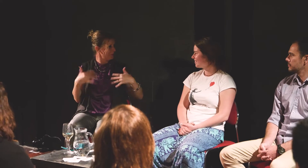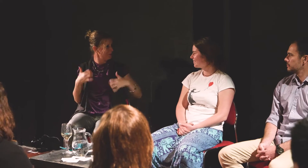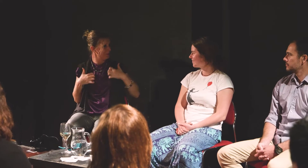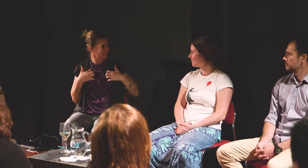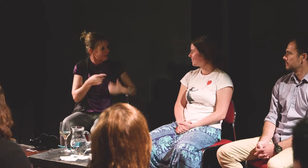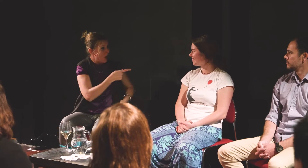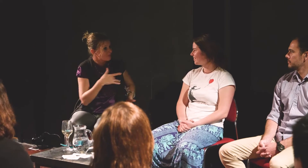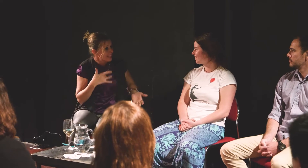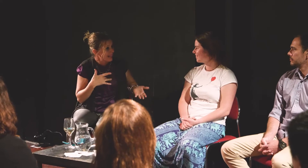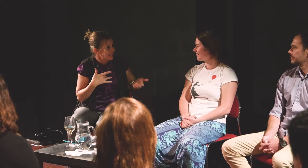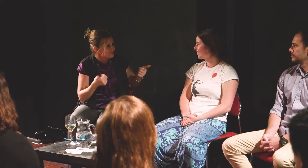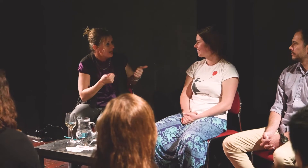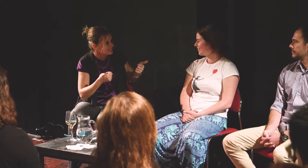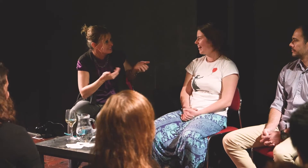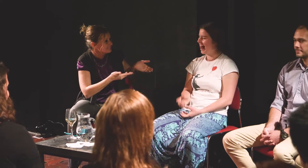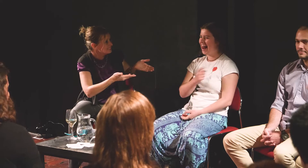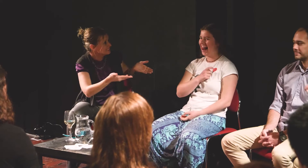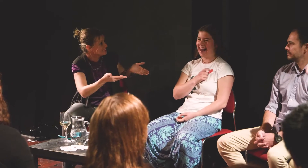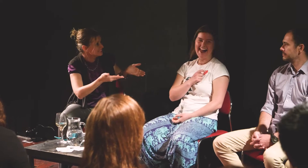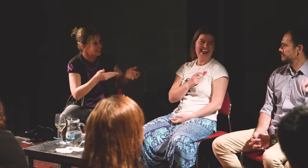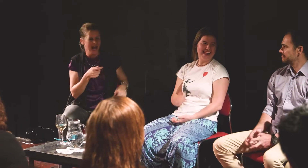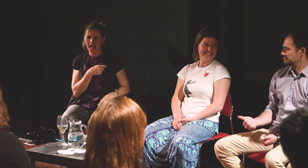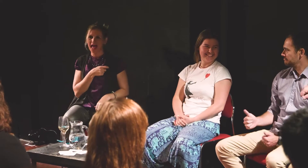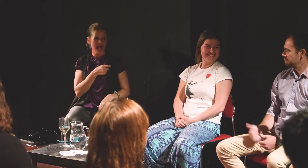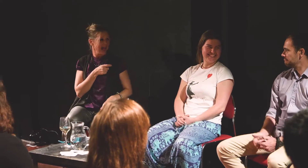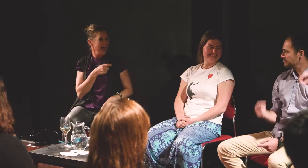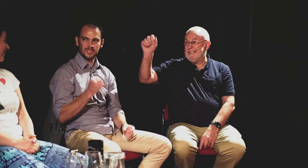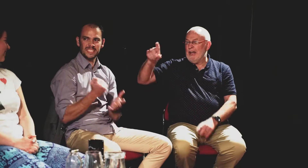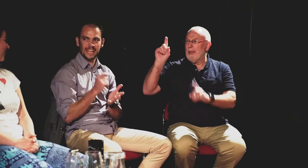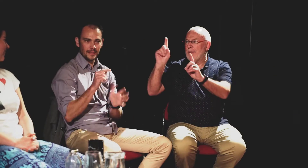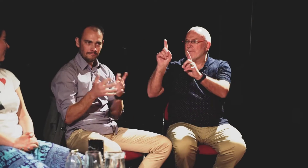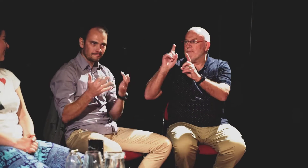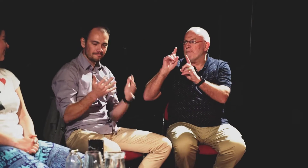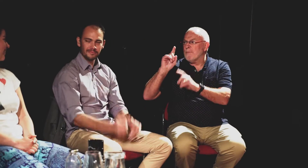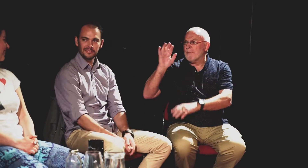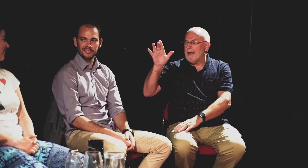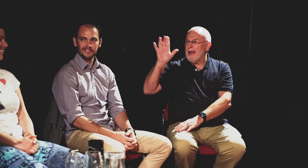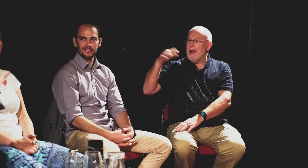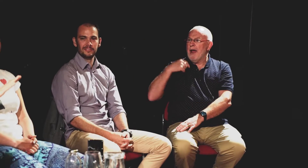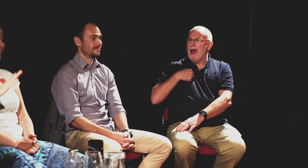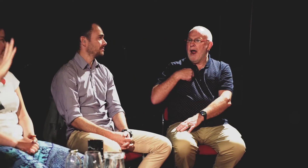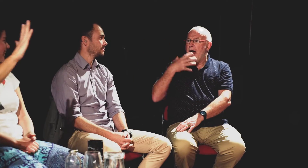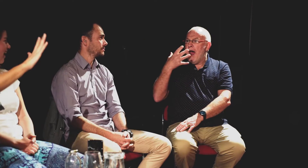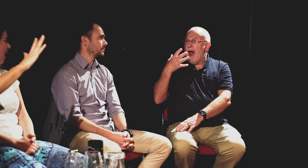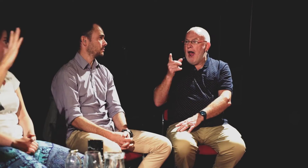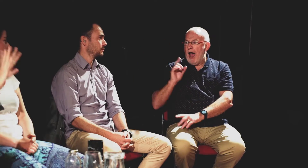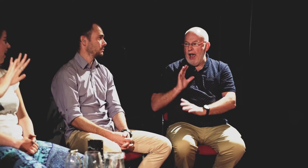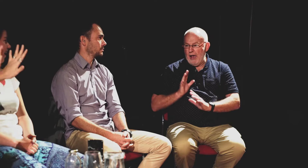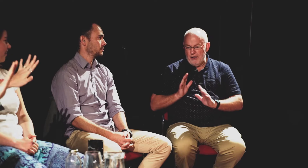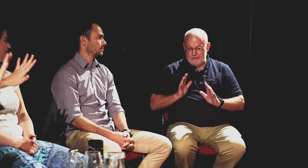you tonight. How do you guys feel? A little bit nervous. We'll get there. Nervous. Oh,